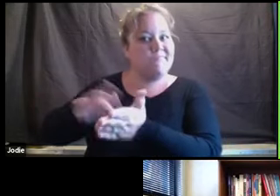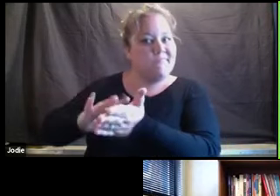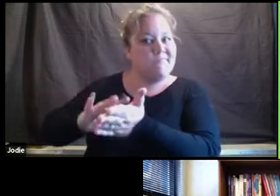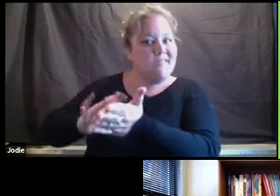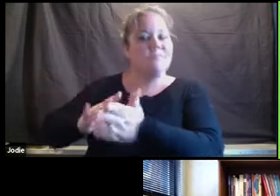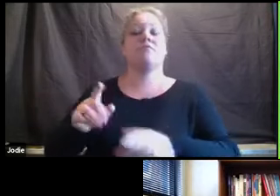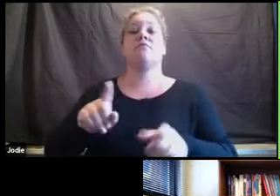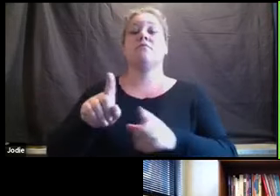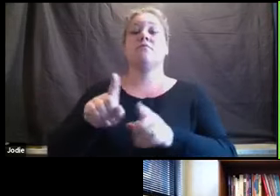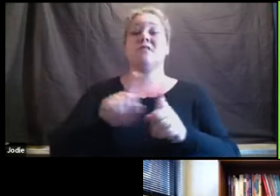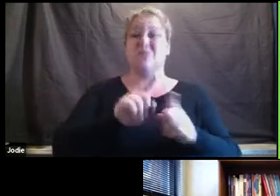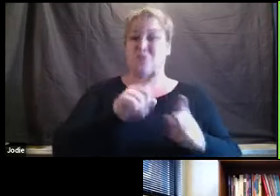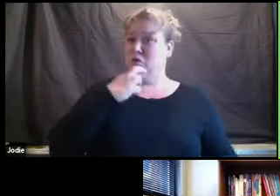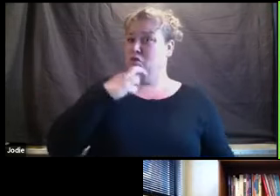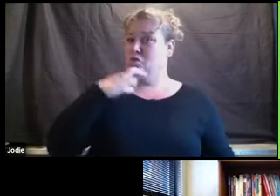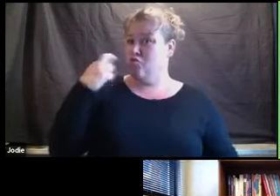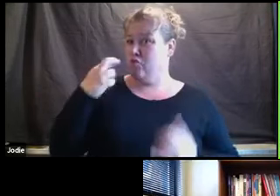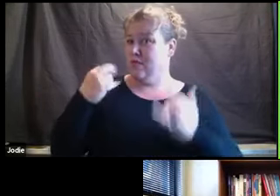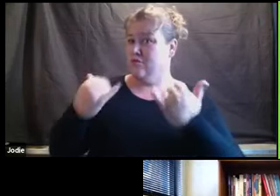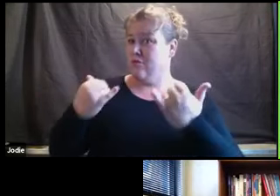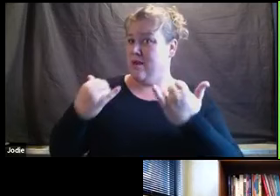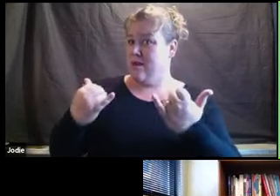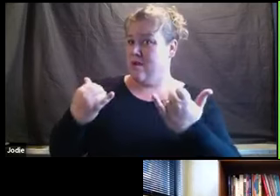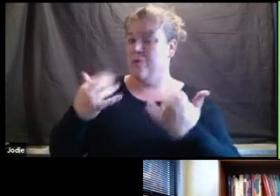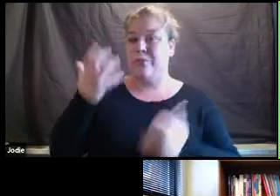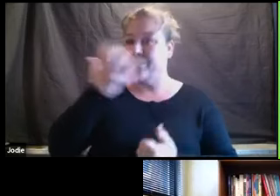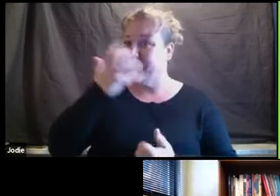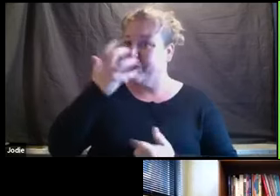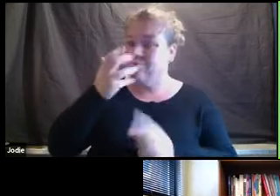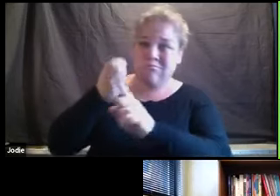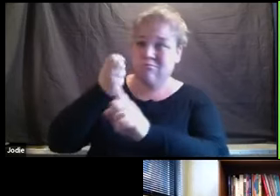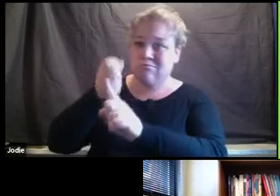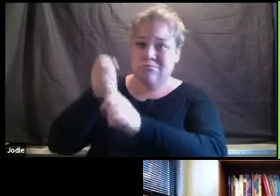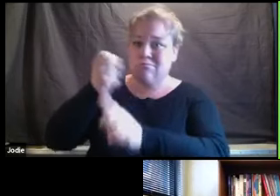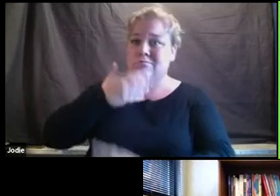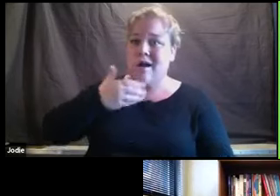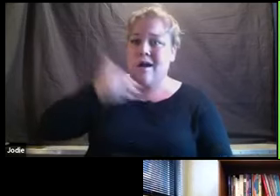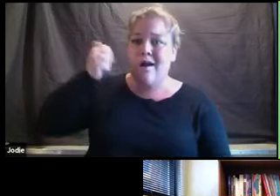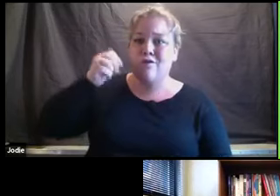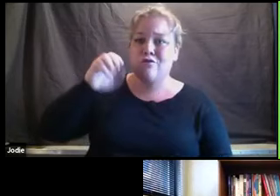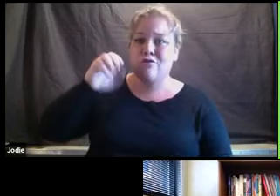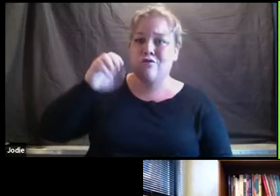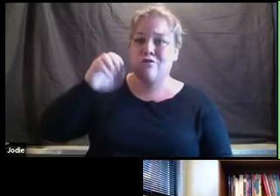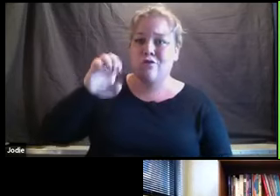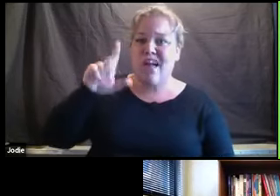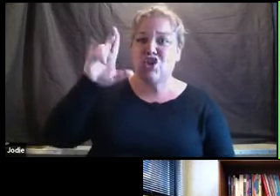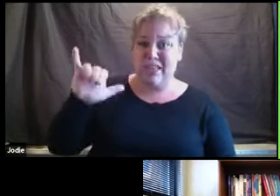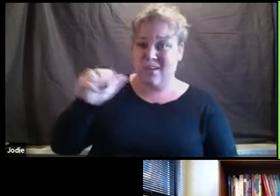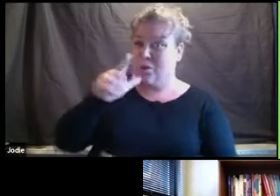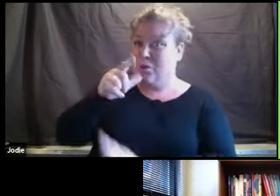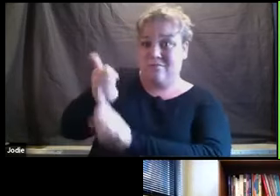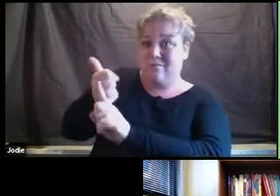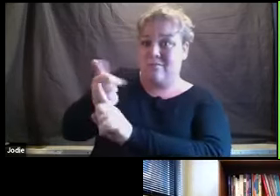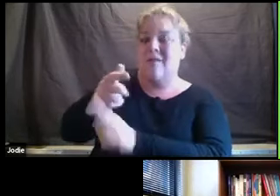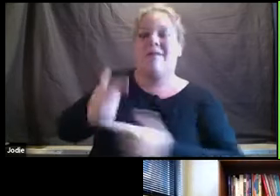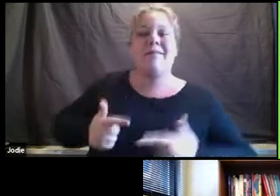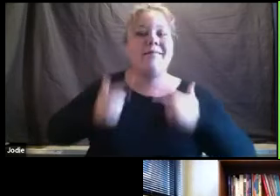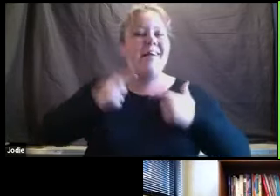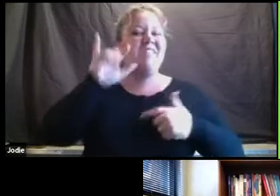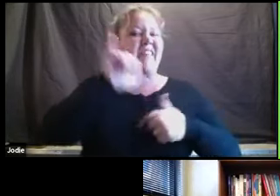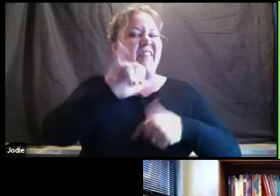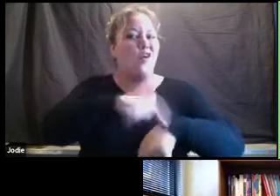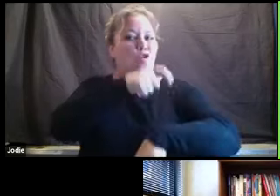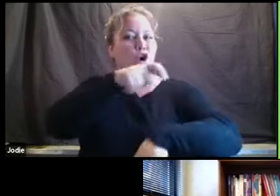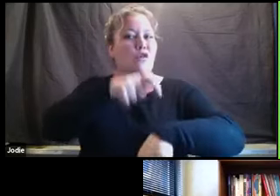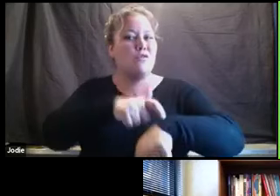death, is the highest in the elderly population, especially elderly who reside in long-term care facilities. And I'm sure all of you have seen the